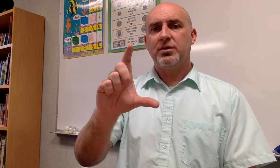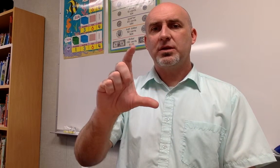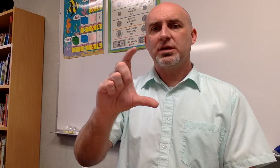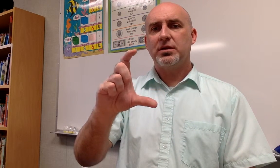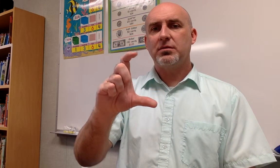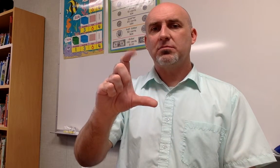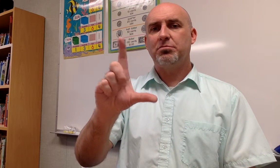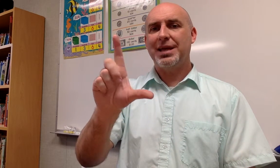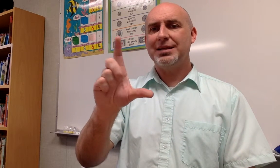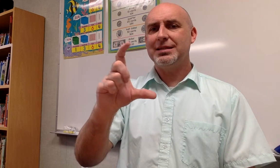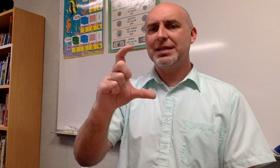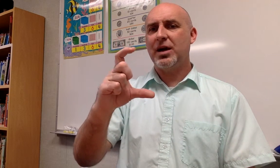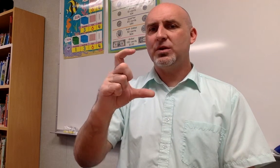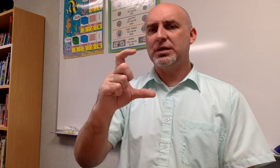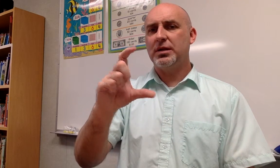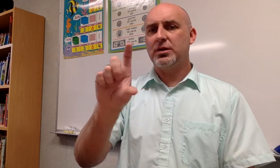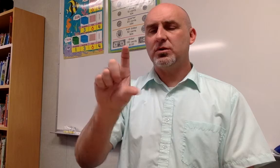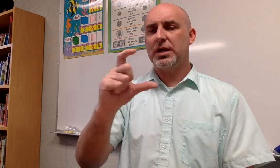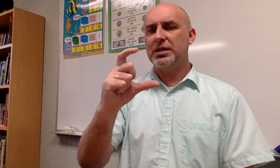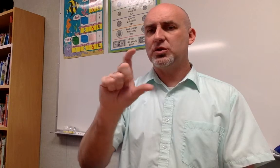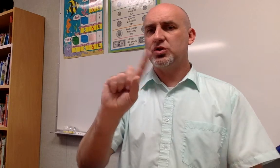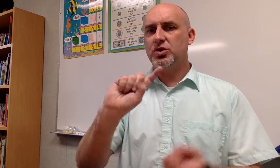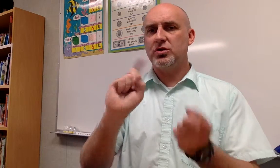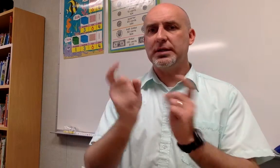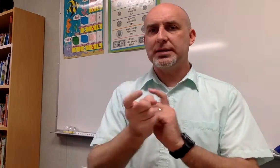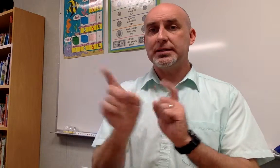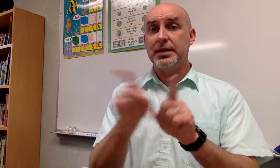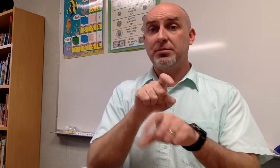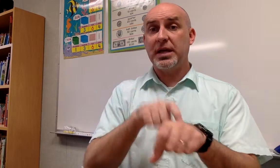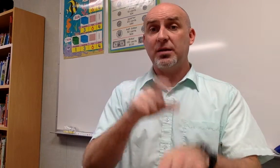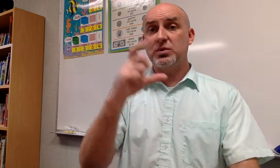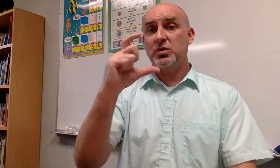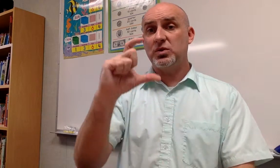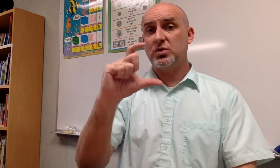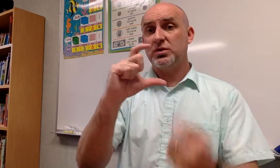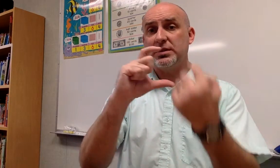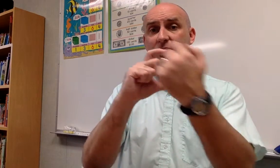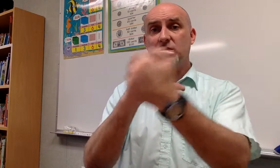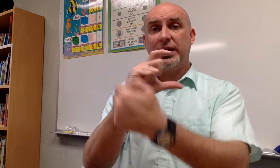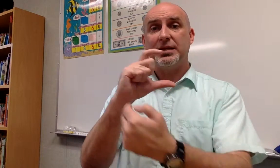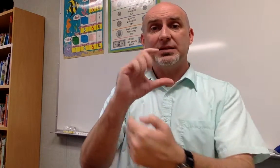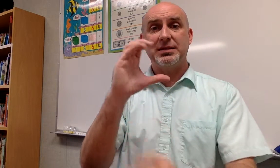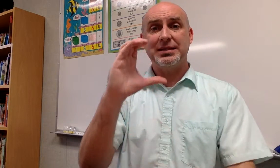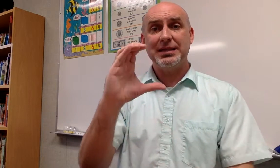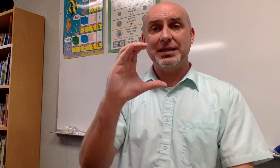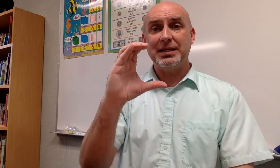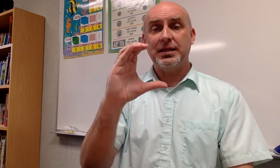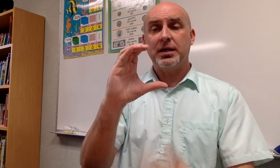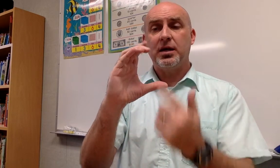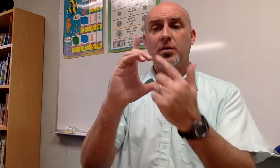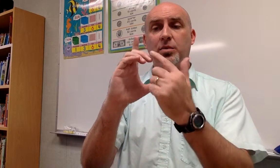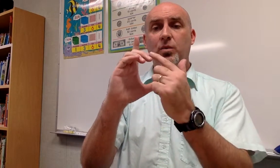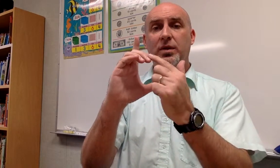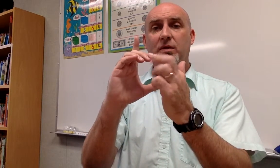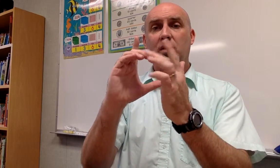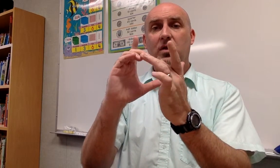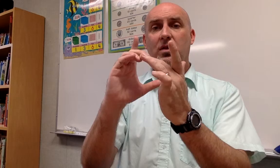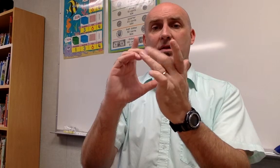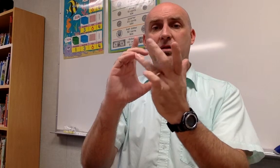to bend it down and you kind of turn it at the same time so it turns into like a C, but with all of